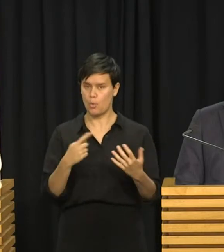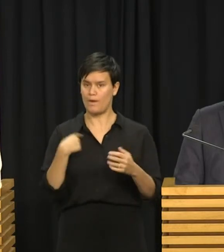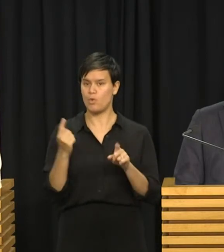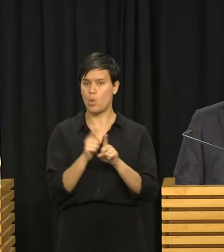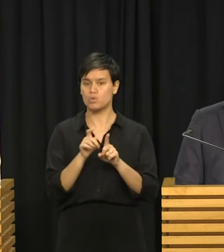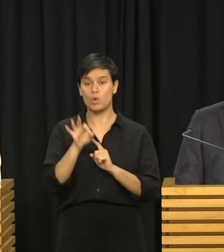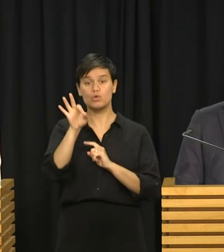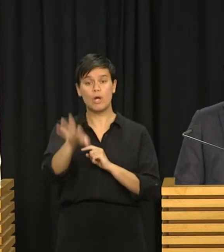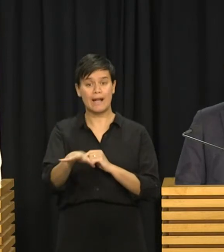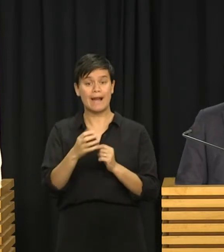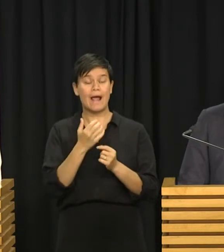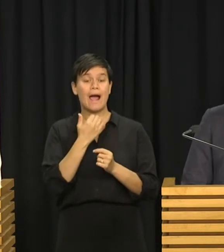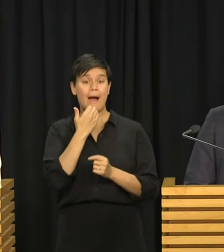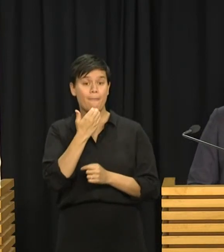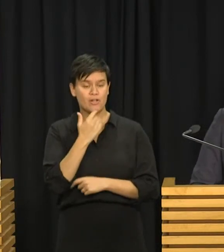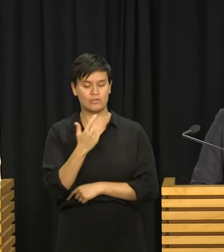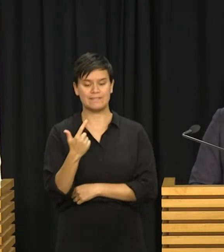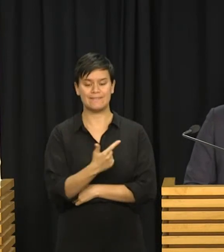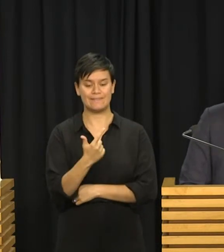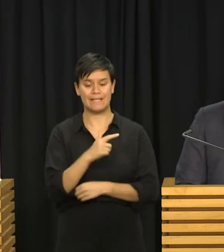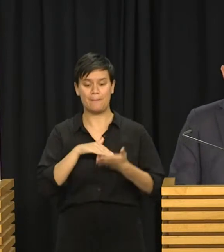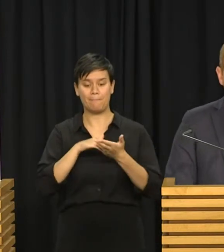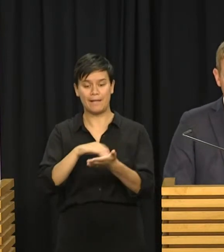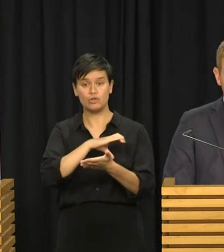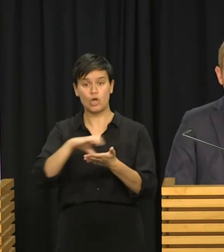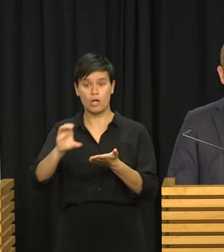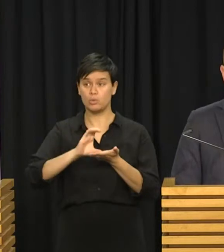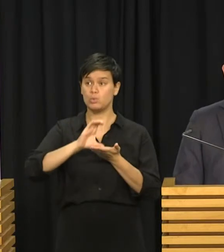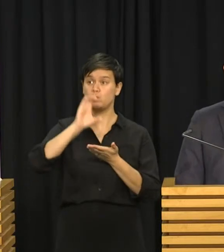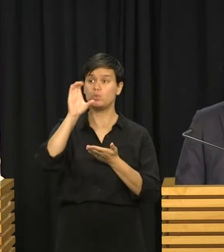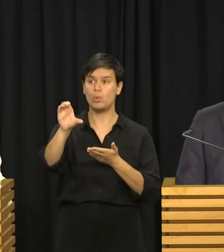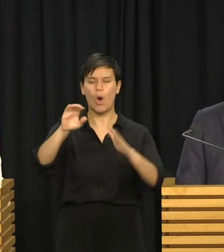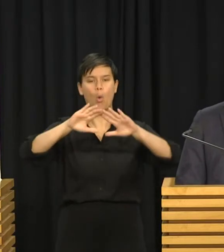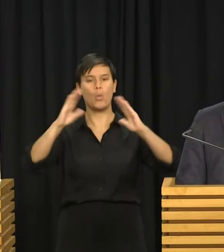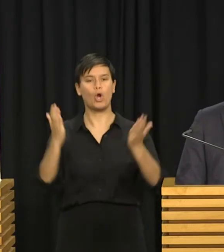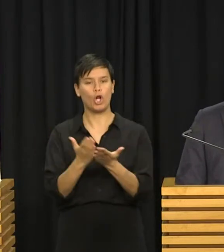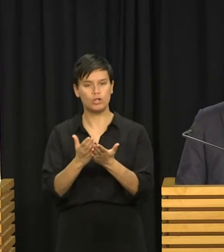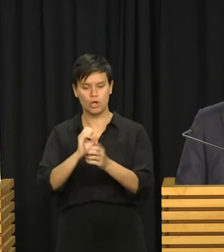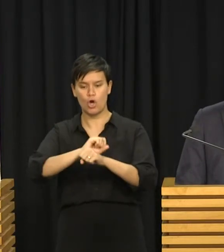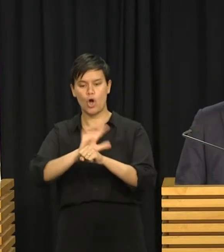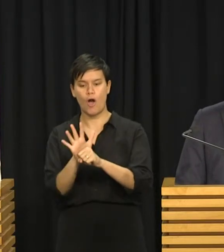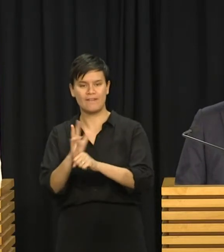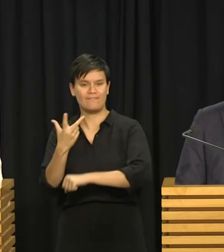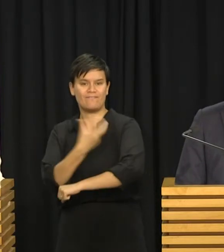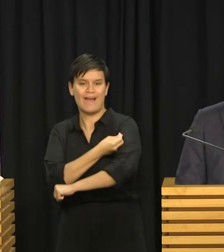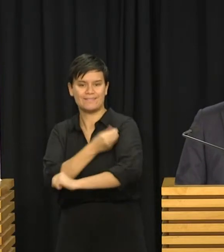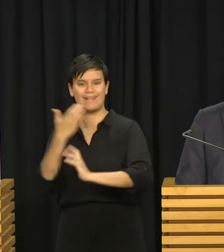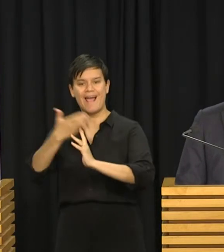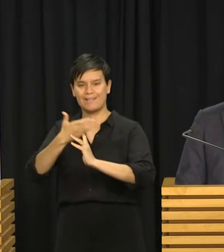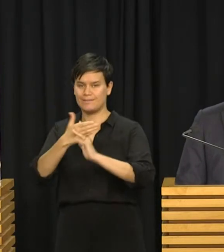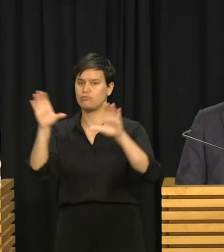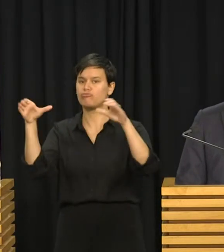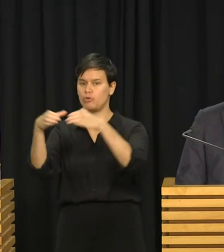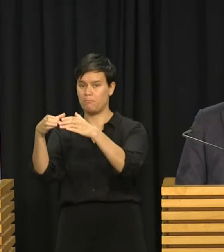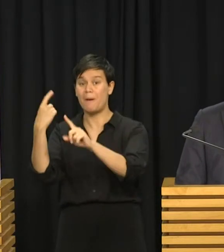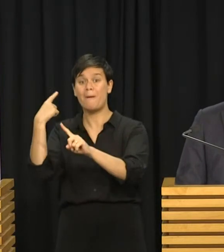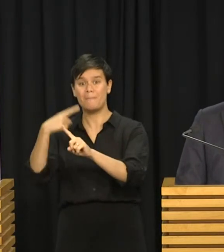Vaccines Global Access Body, COVAX, to help developing countries, and another $65 million to directly support the